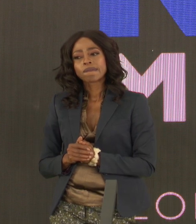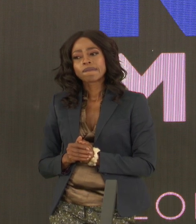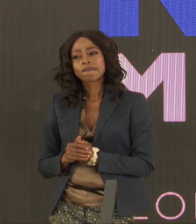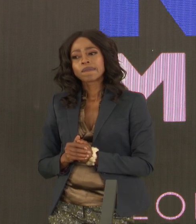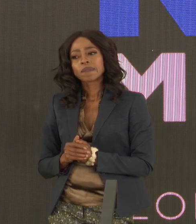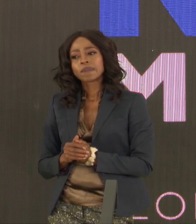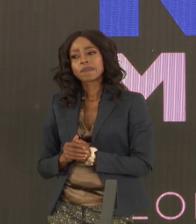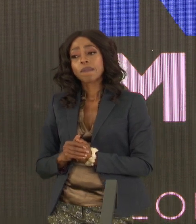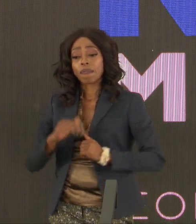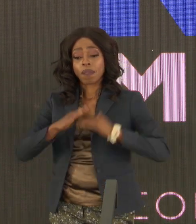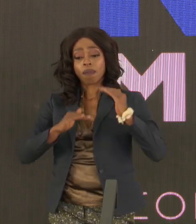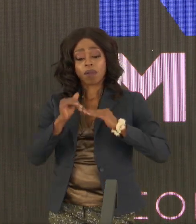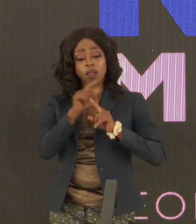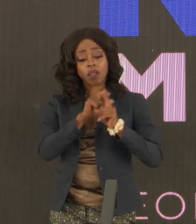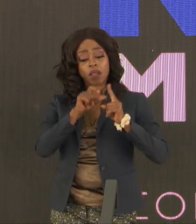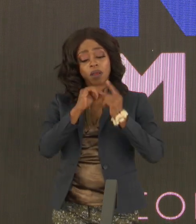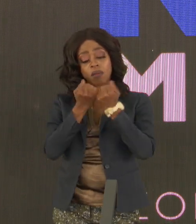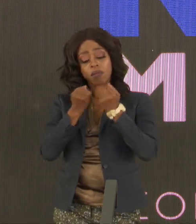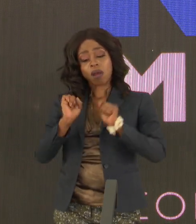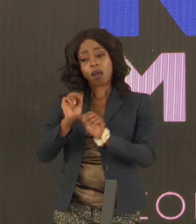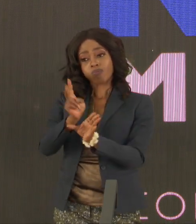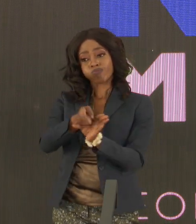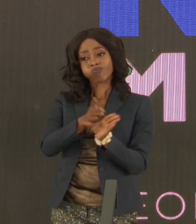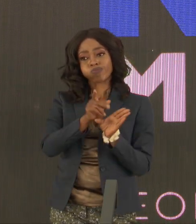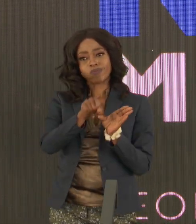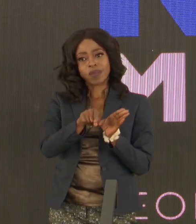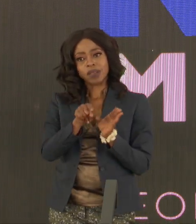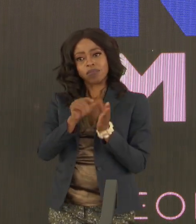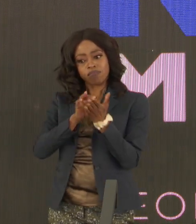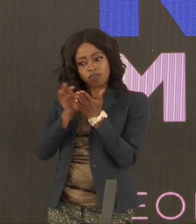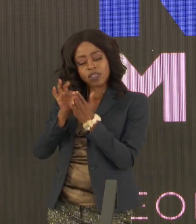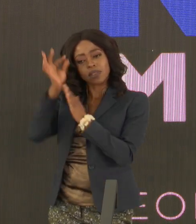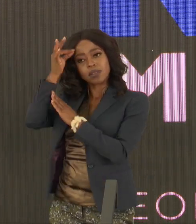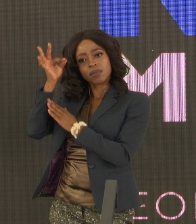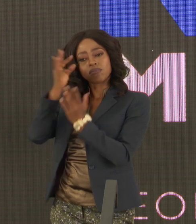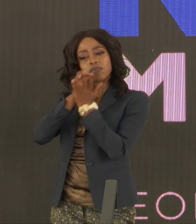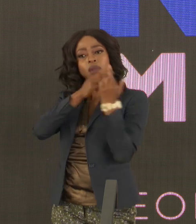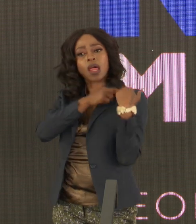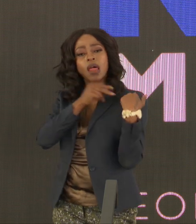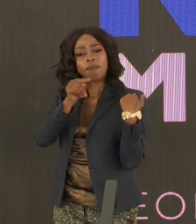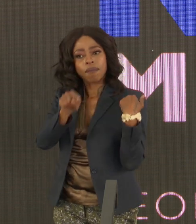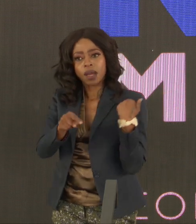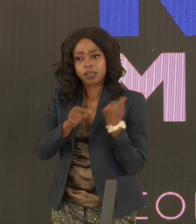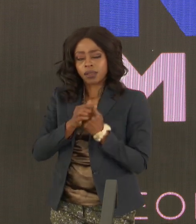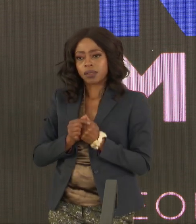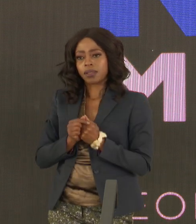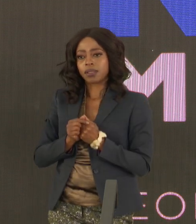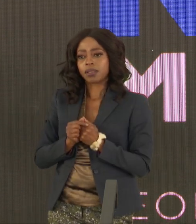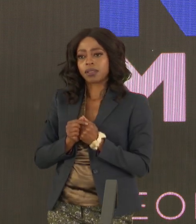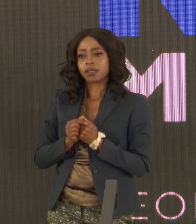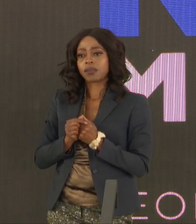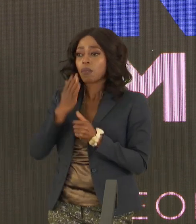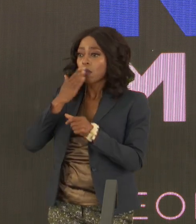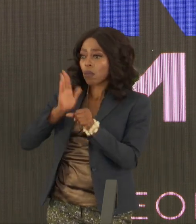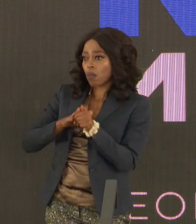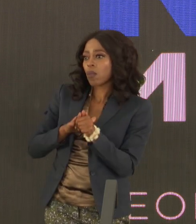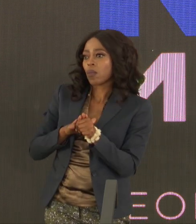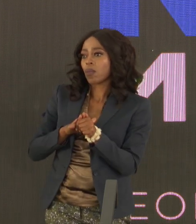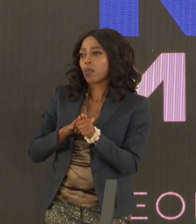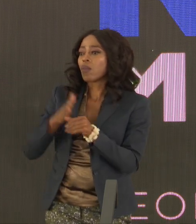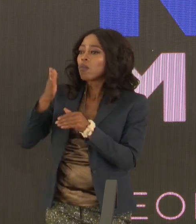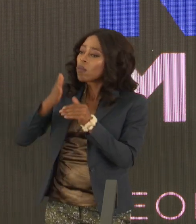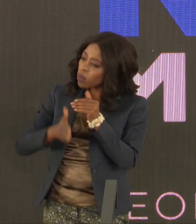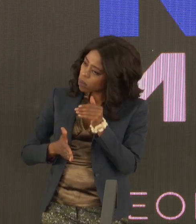We must build a culture of democratic participation, clean government, and accountability. We must commit to